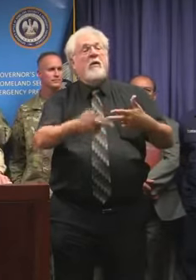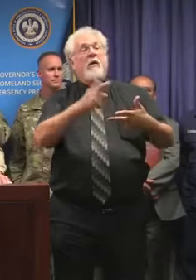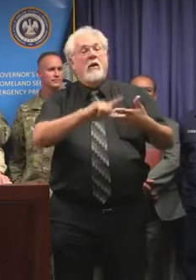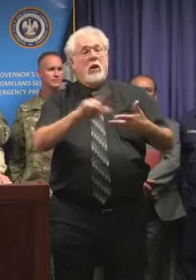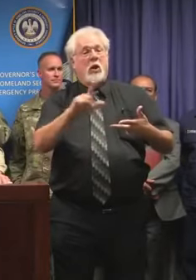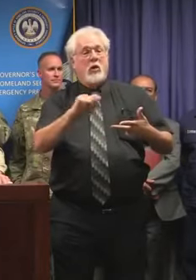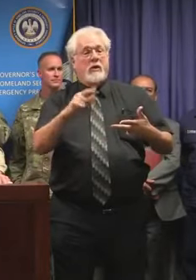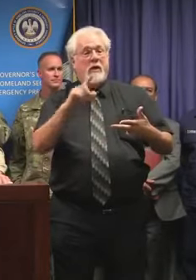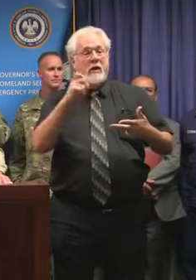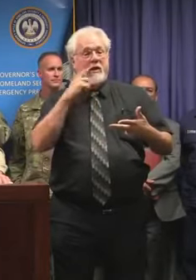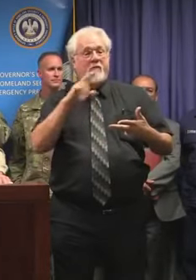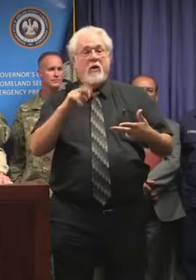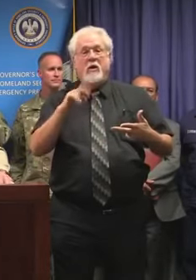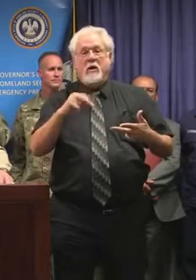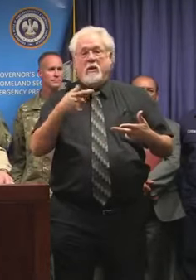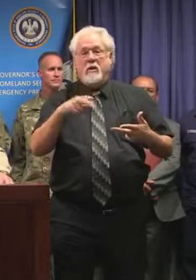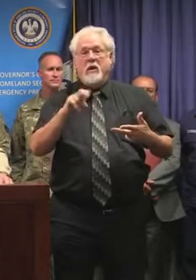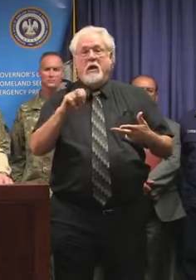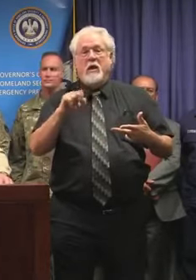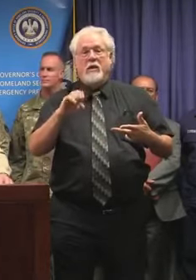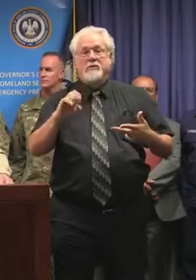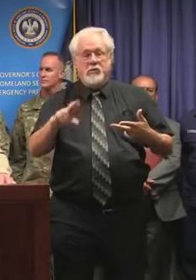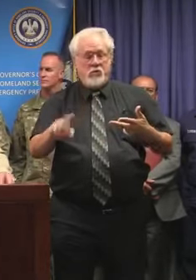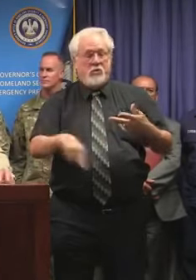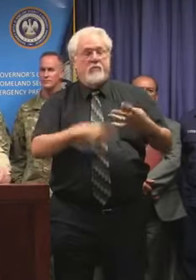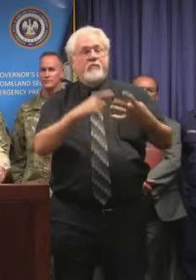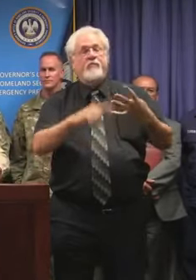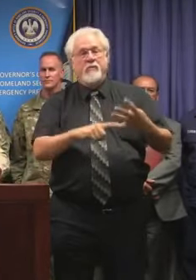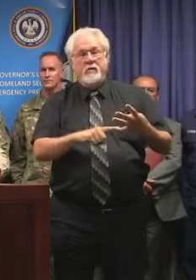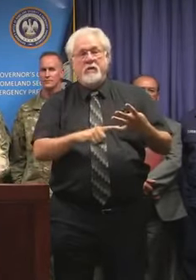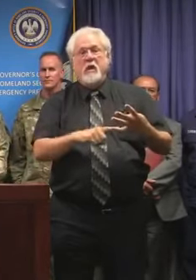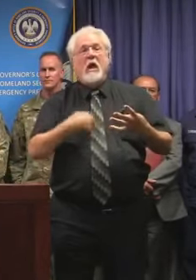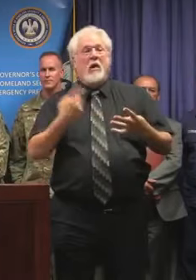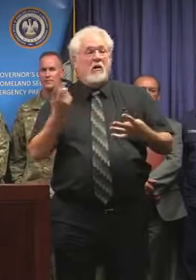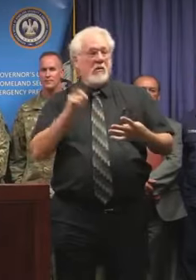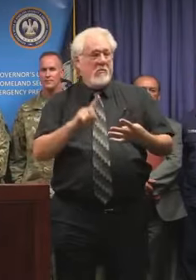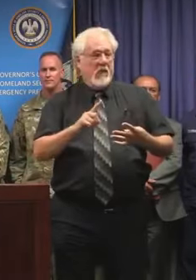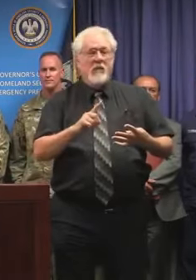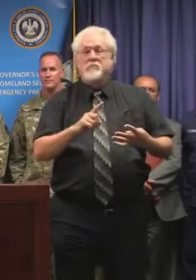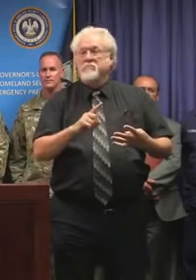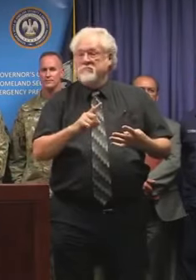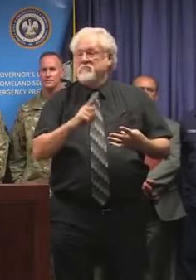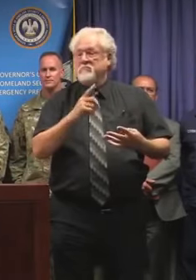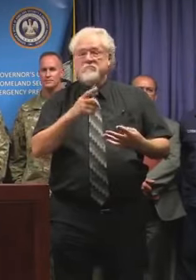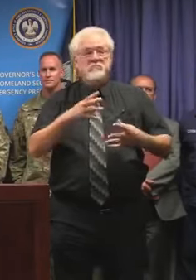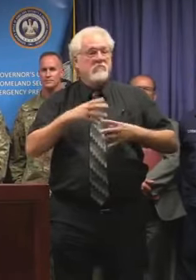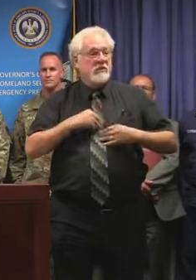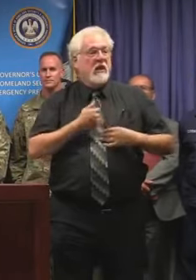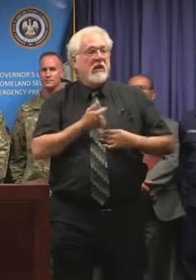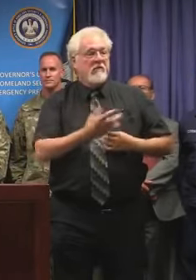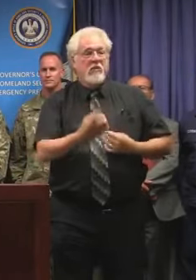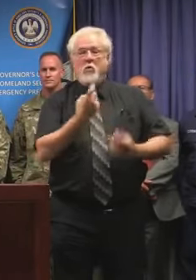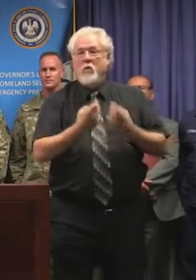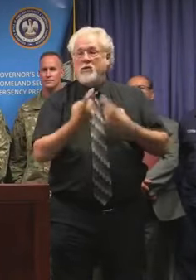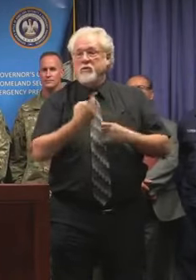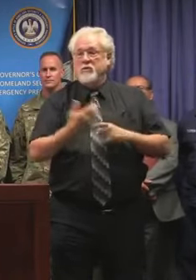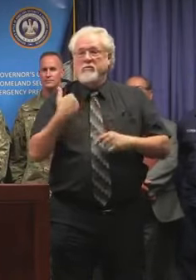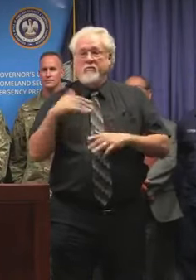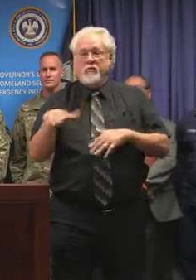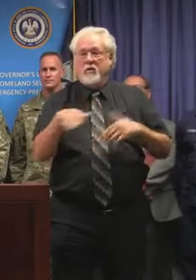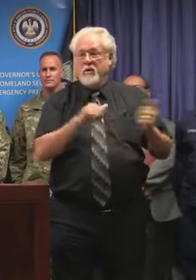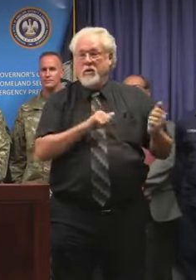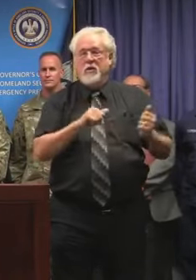Governor Nungesser, and following Lieutenant Governor Nungesser, I'll come back up and we will take a few questions before we head